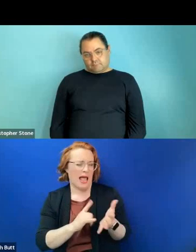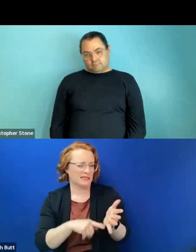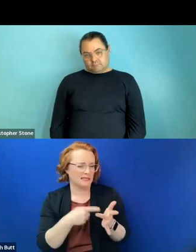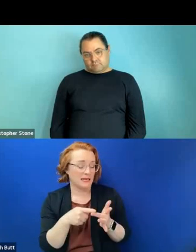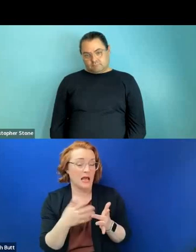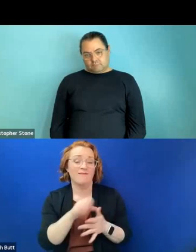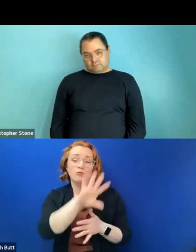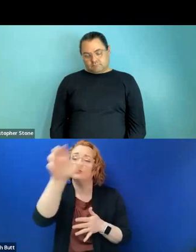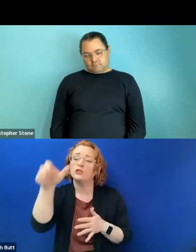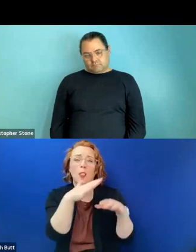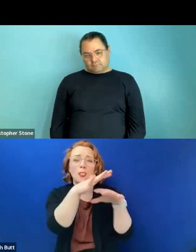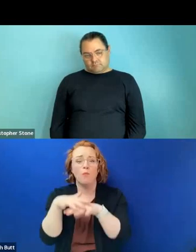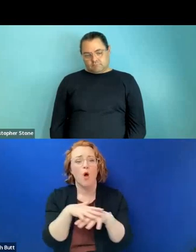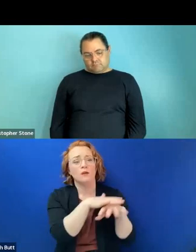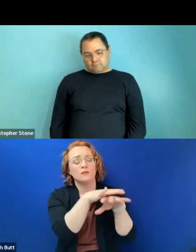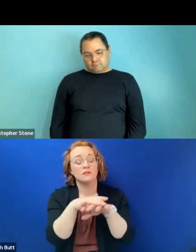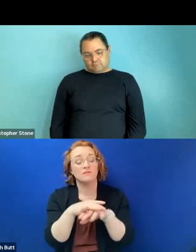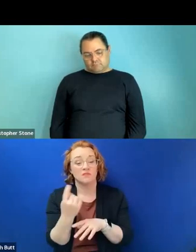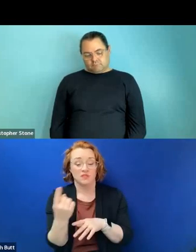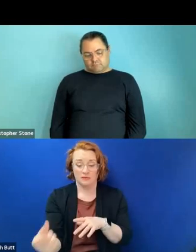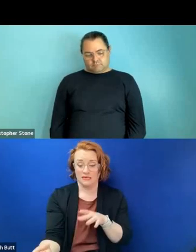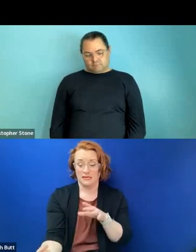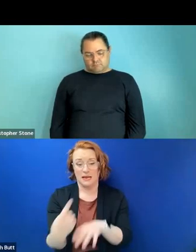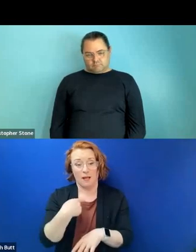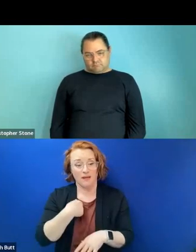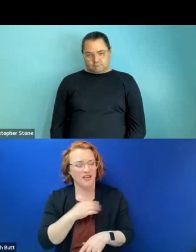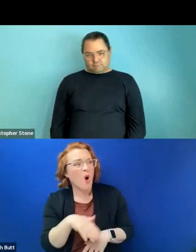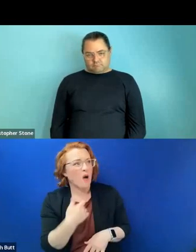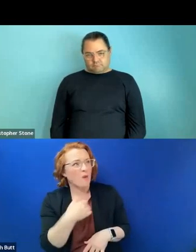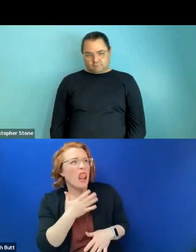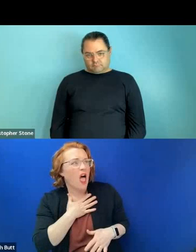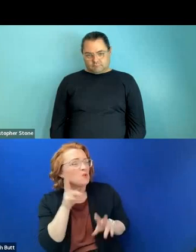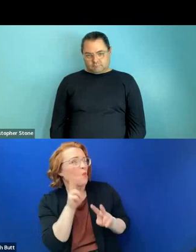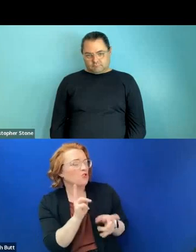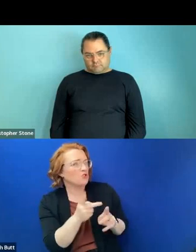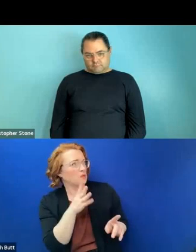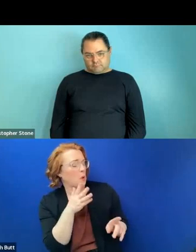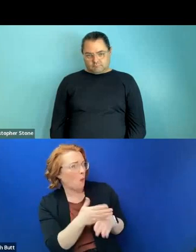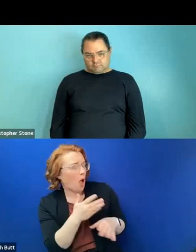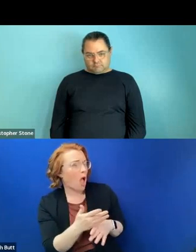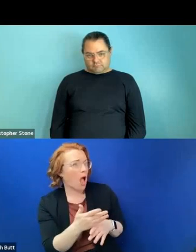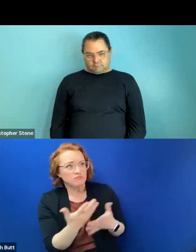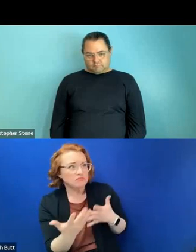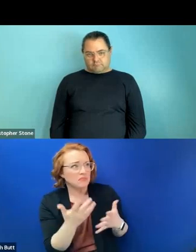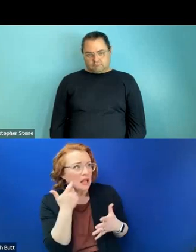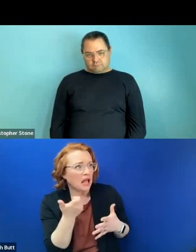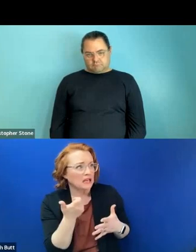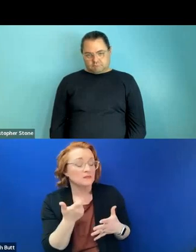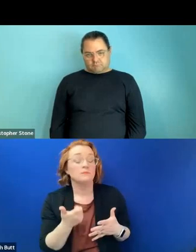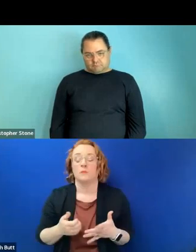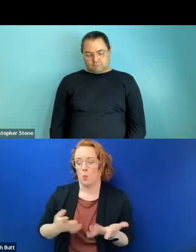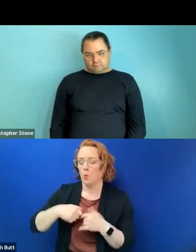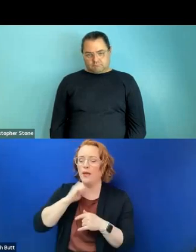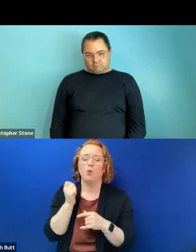regional network. If somebody emailed and said, I would really love to see an interpreter work, is there a way to do that? We